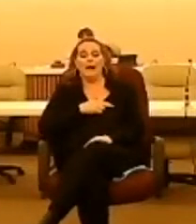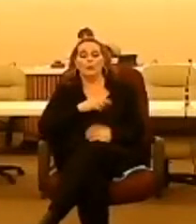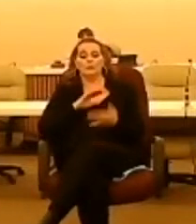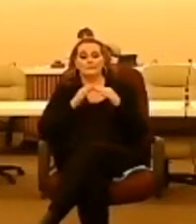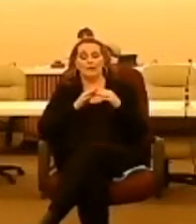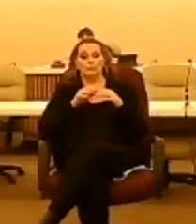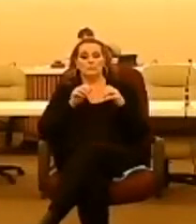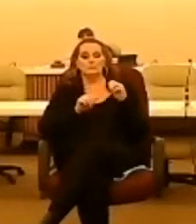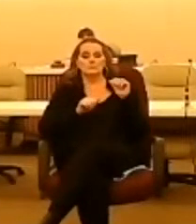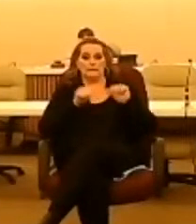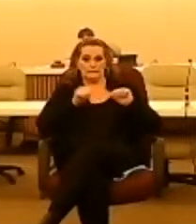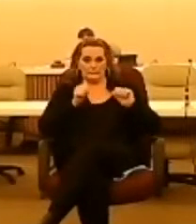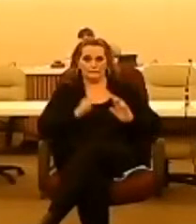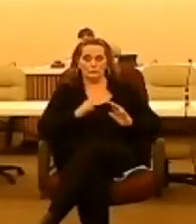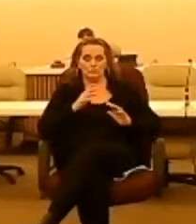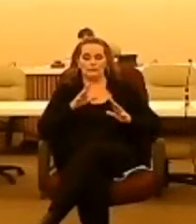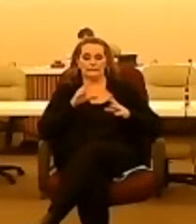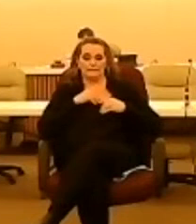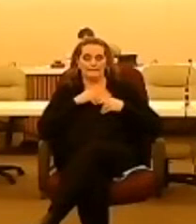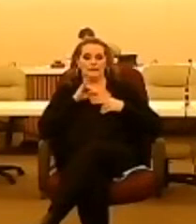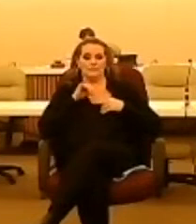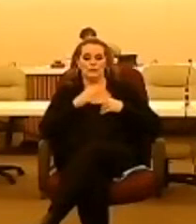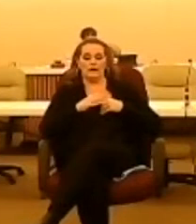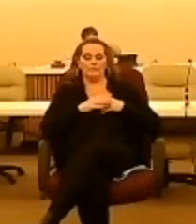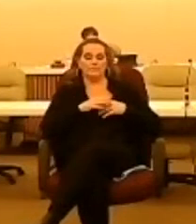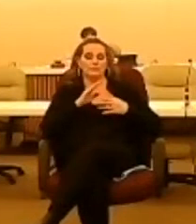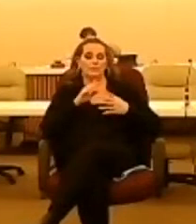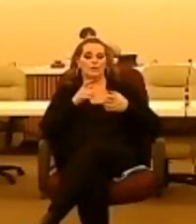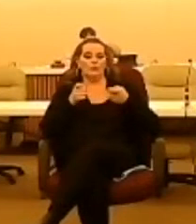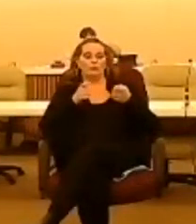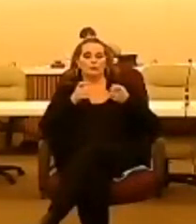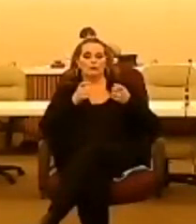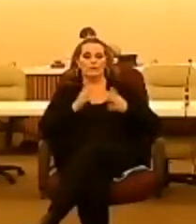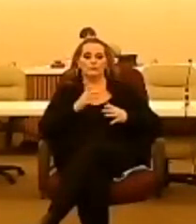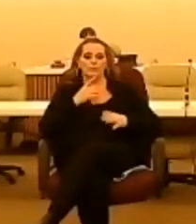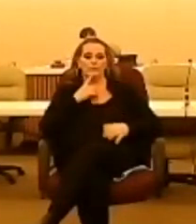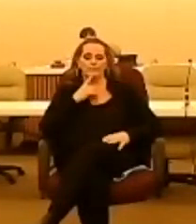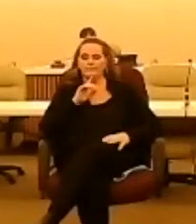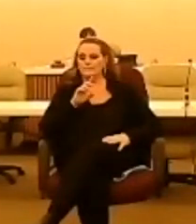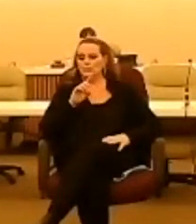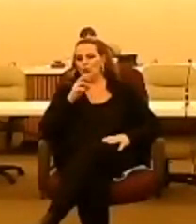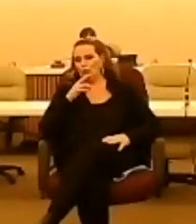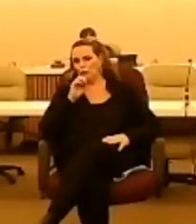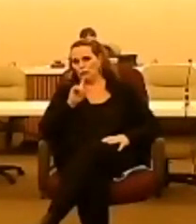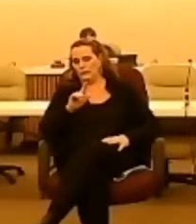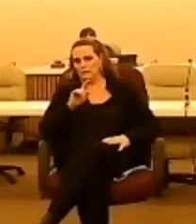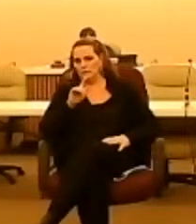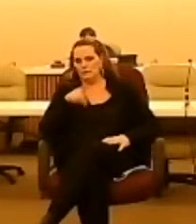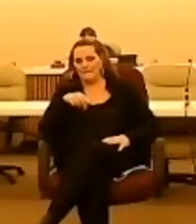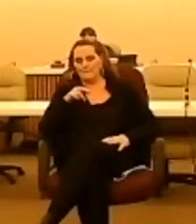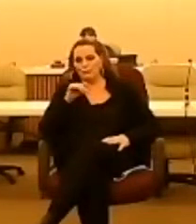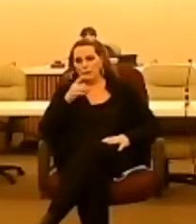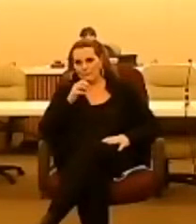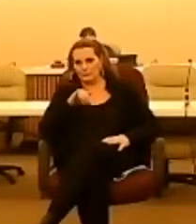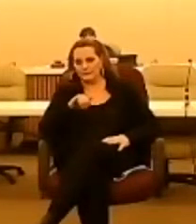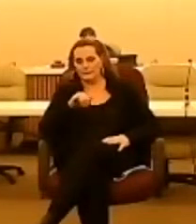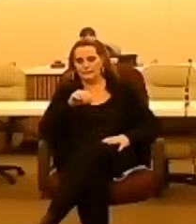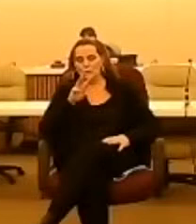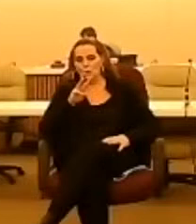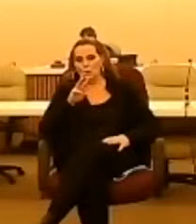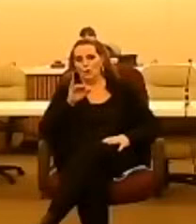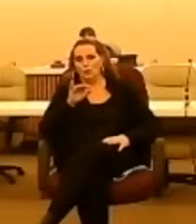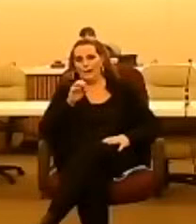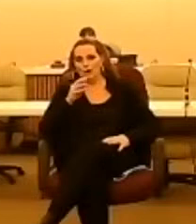job as the director of real property in Wyoming County, which is great for